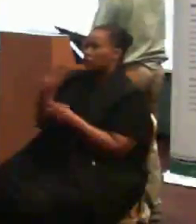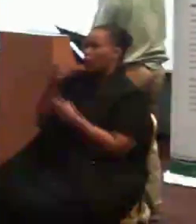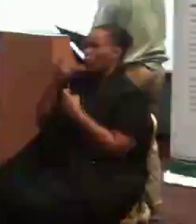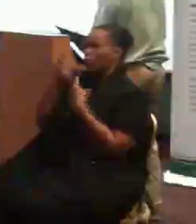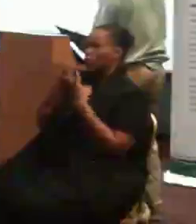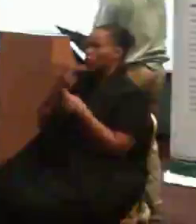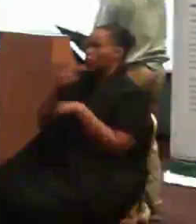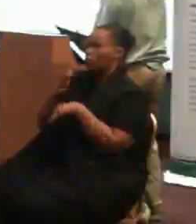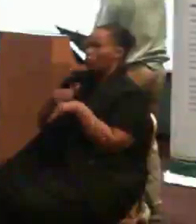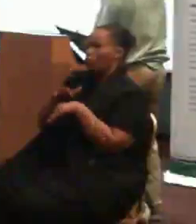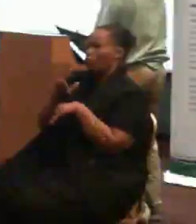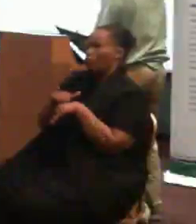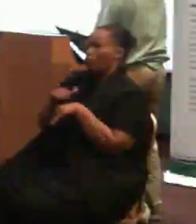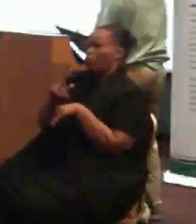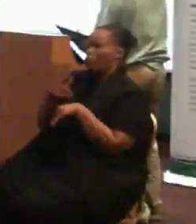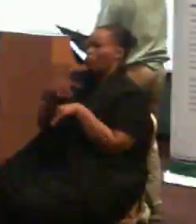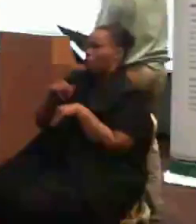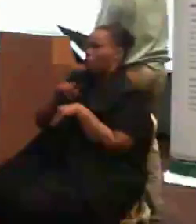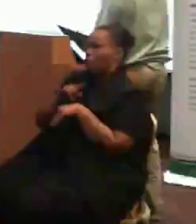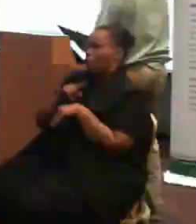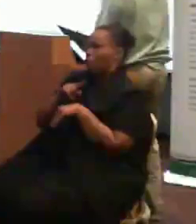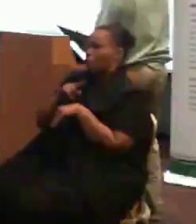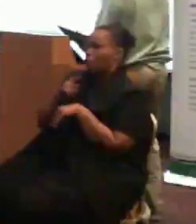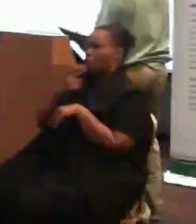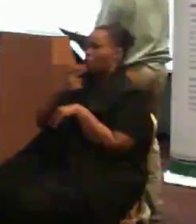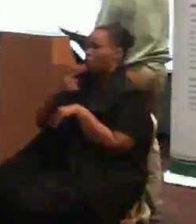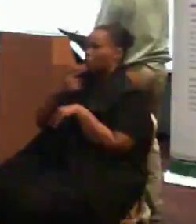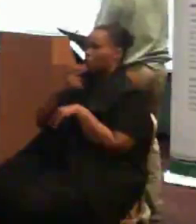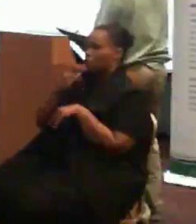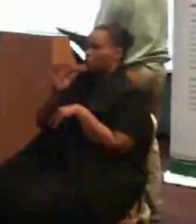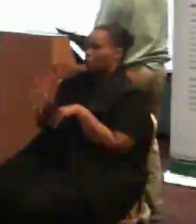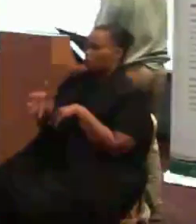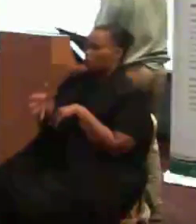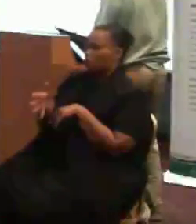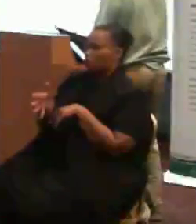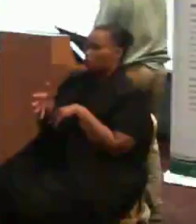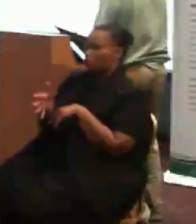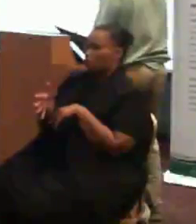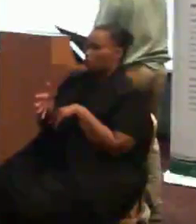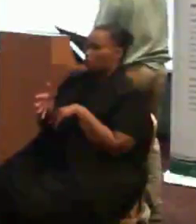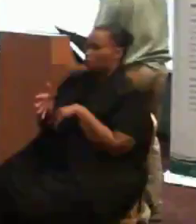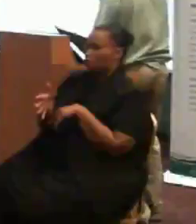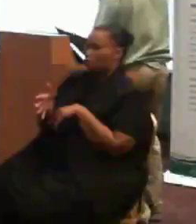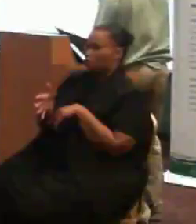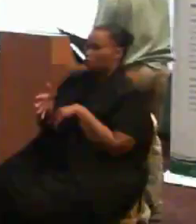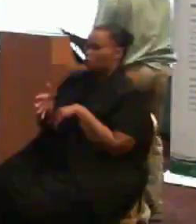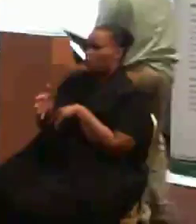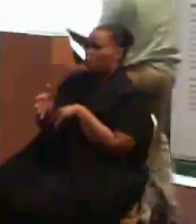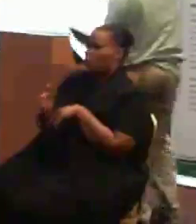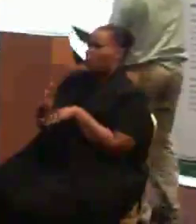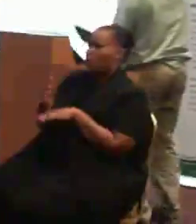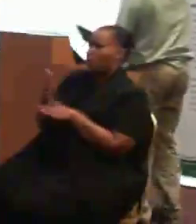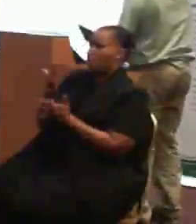our production, then we would like to answer that to you and give it with facts.